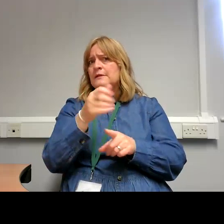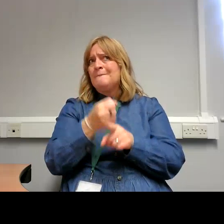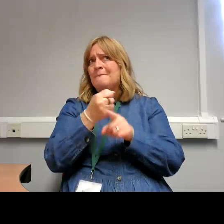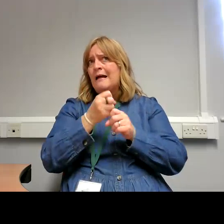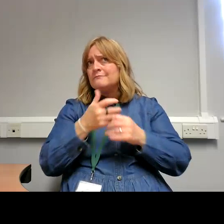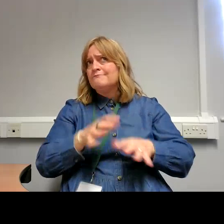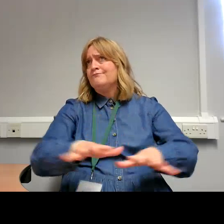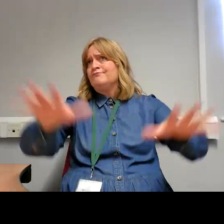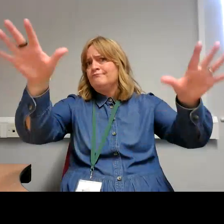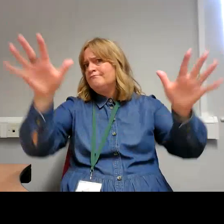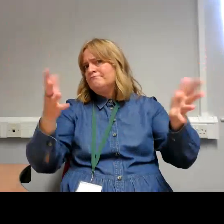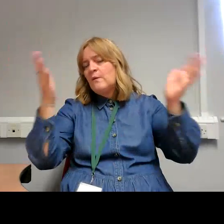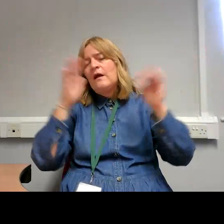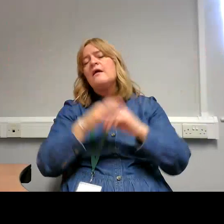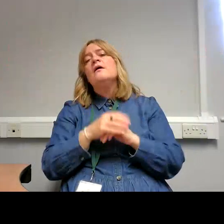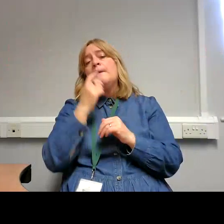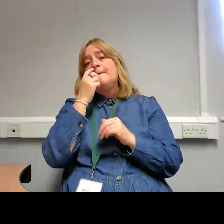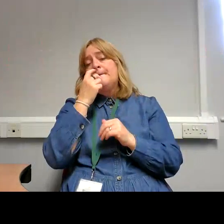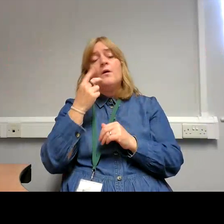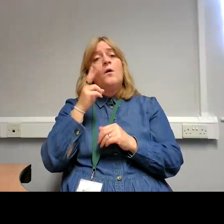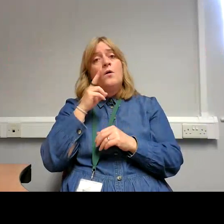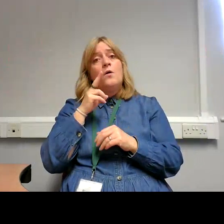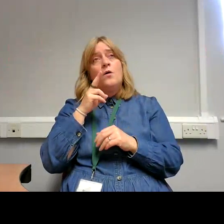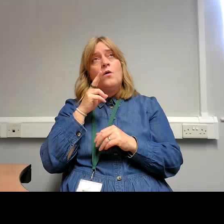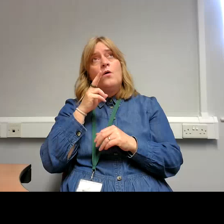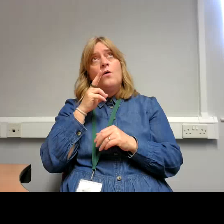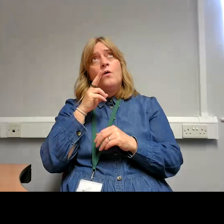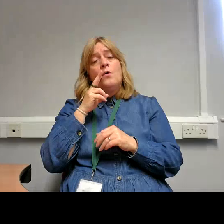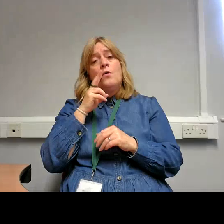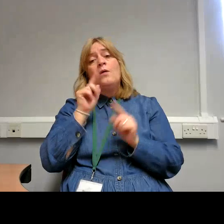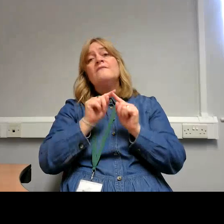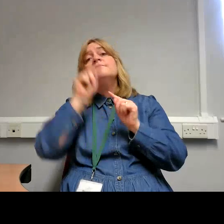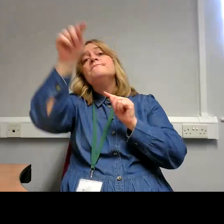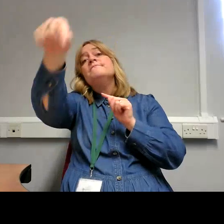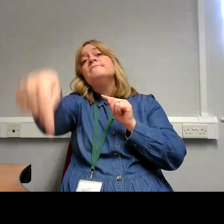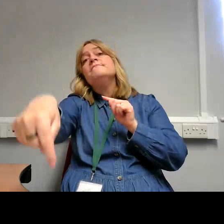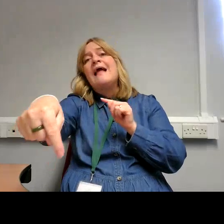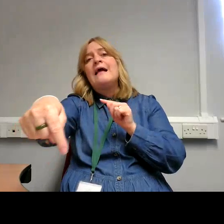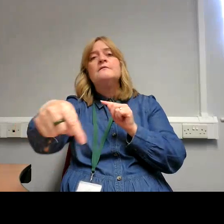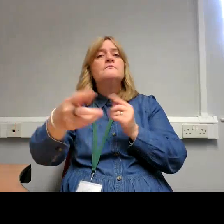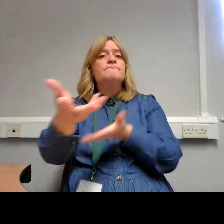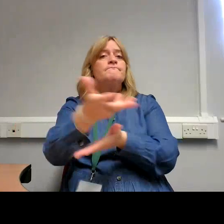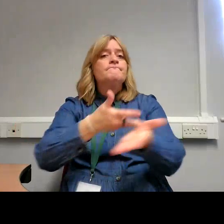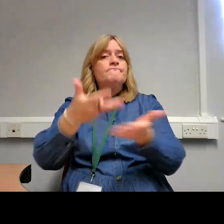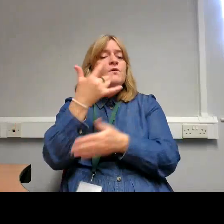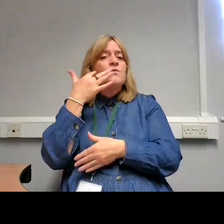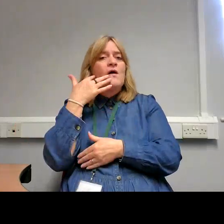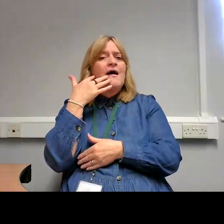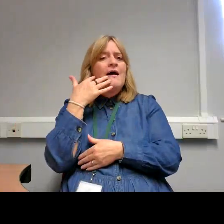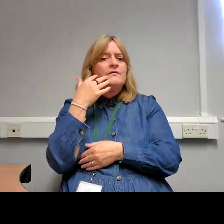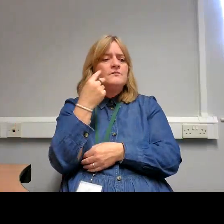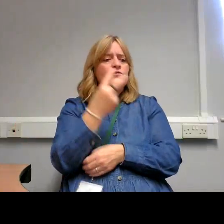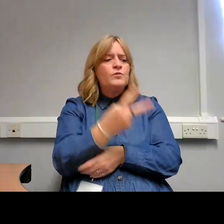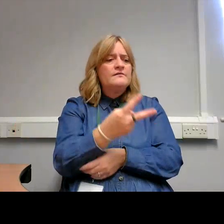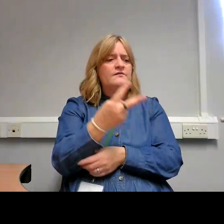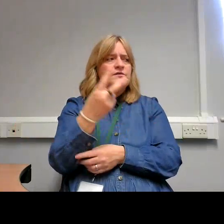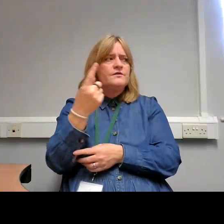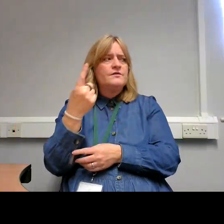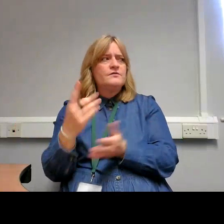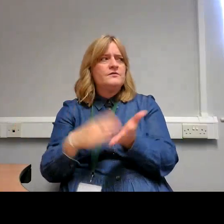well. So looking forward, the next session of Derbyshire Dialogue is on the 21st of May. It's Dying with